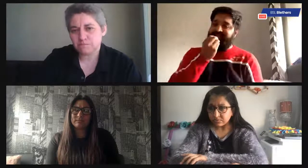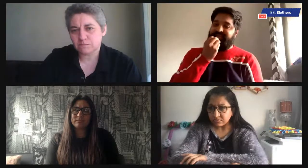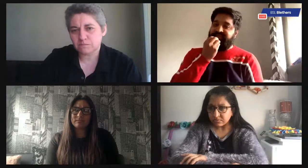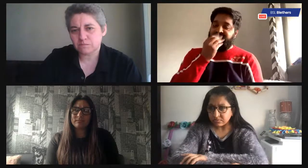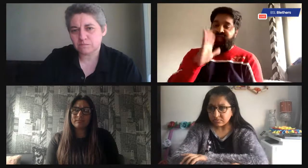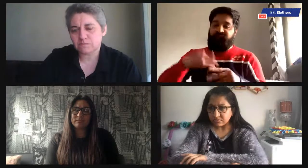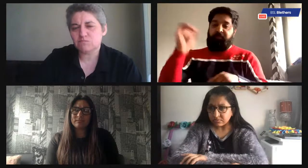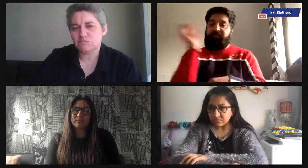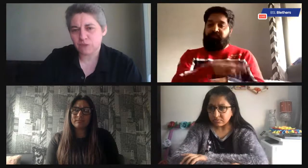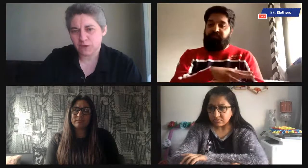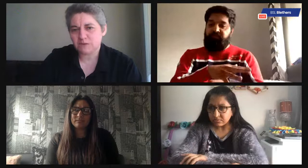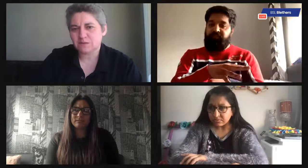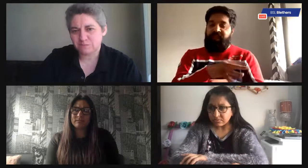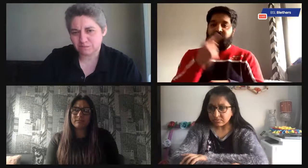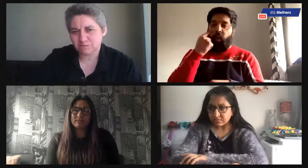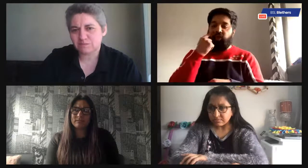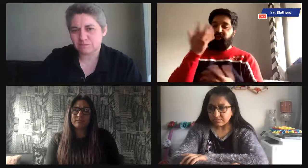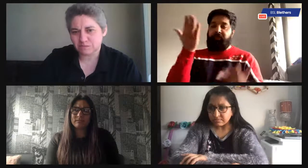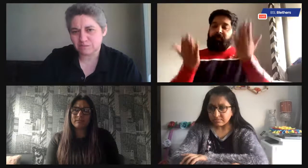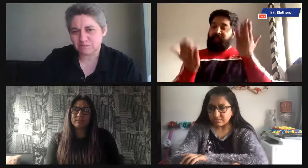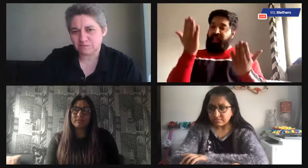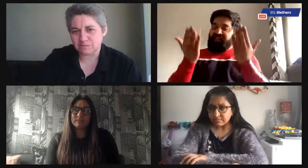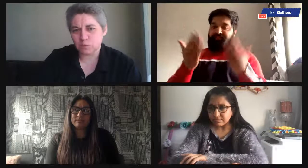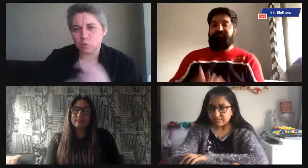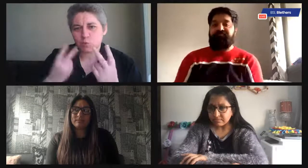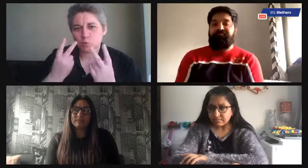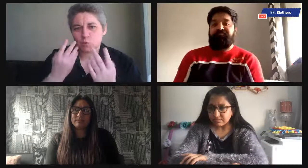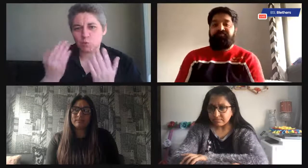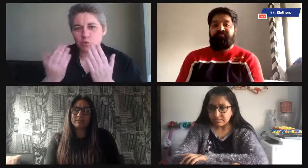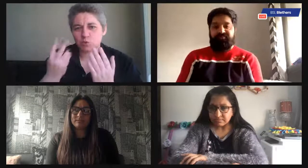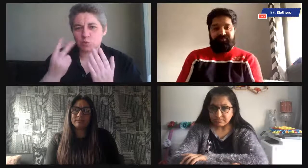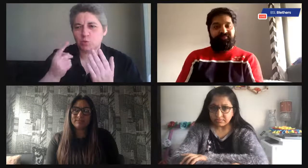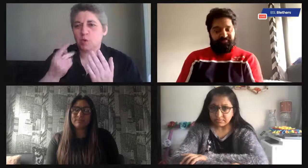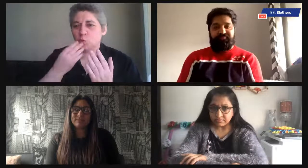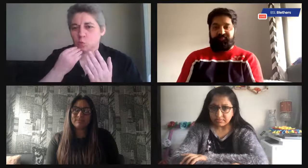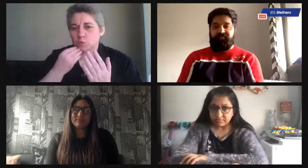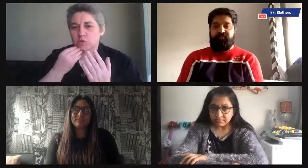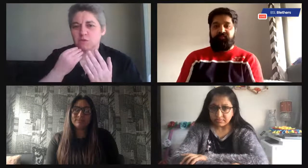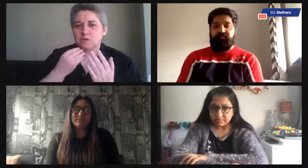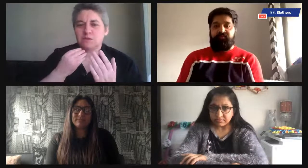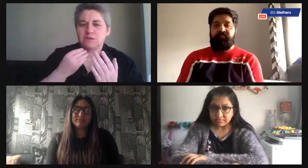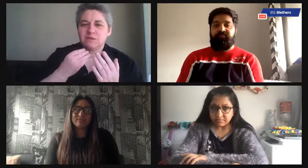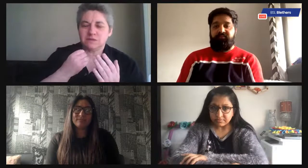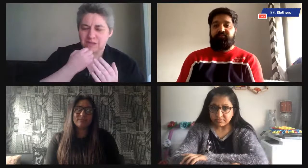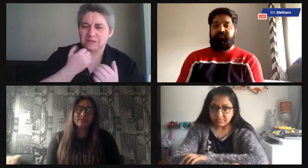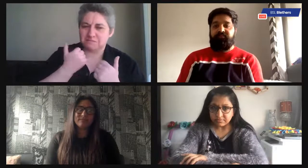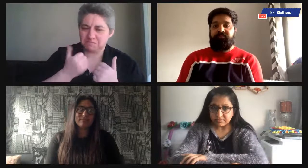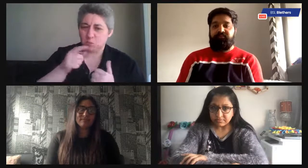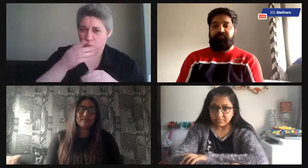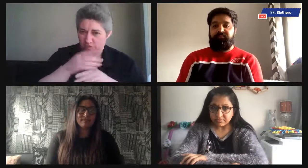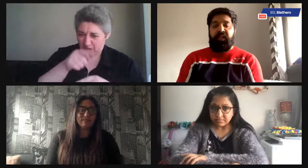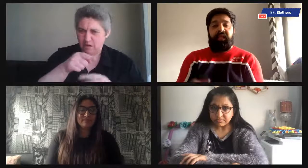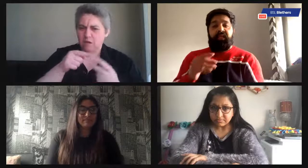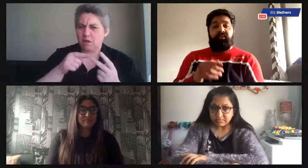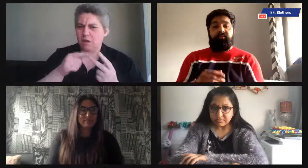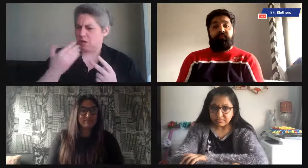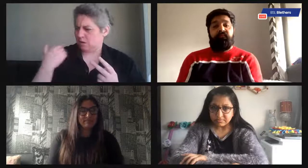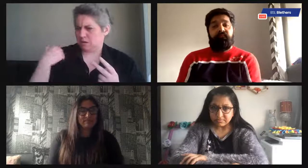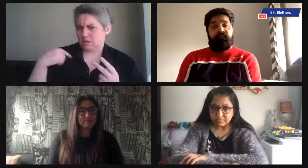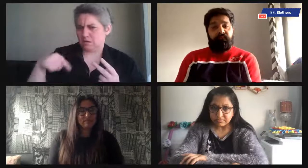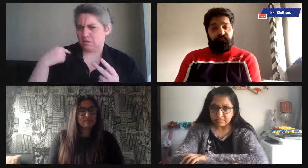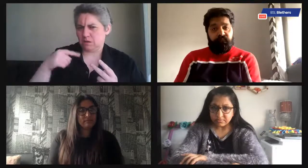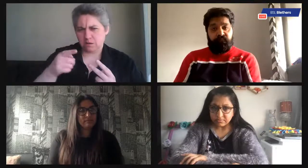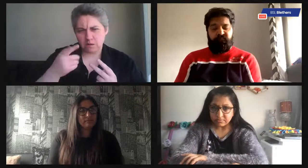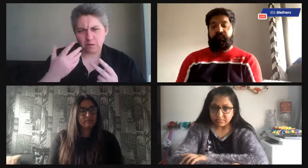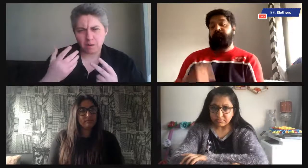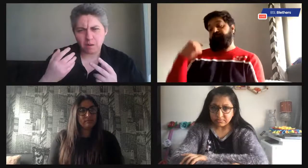dates mean they're completely different. If it's eat by, then that you could potentially get ill, so you have to put that in a bin. So it was